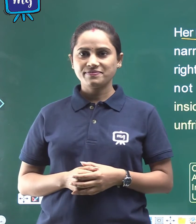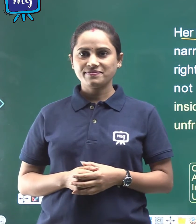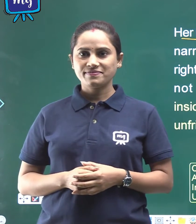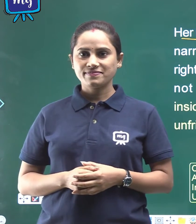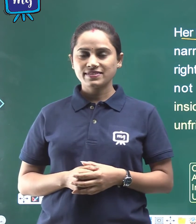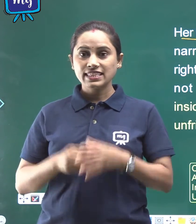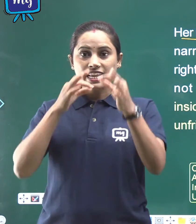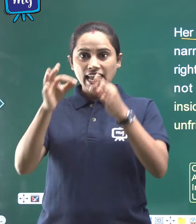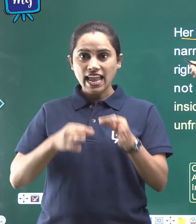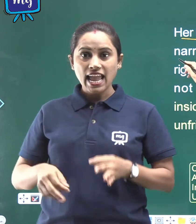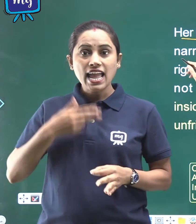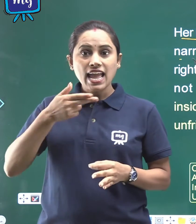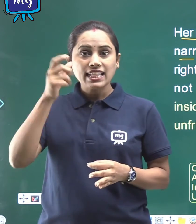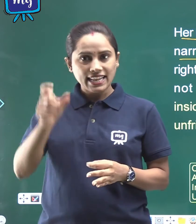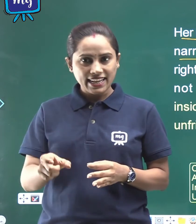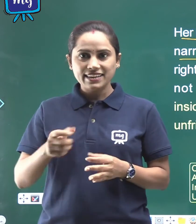the narrator